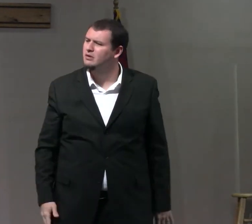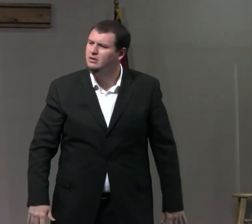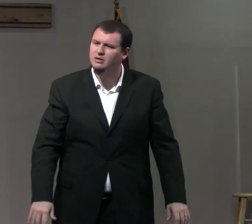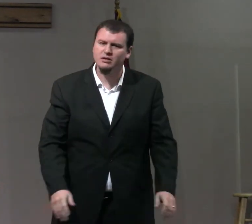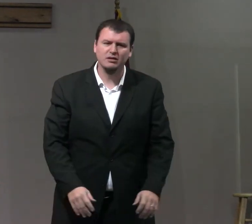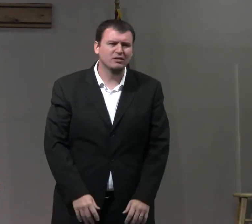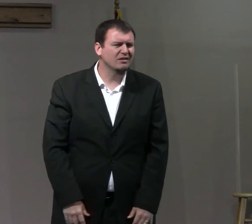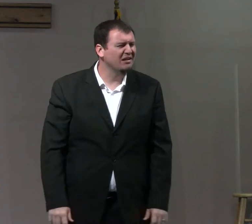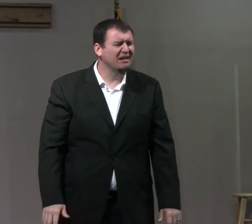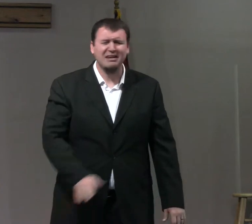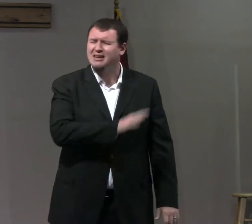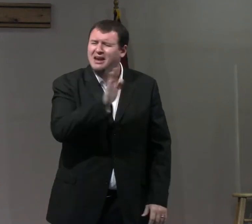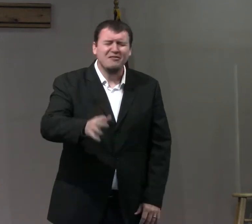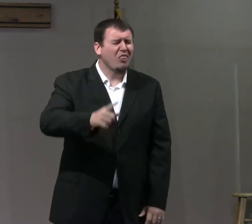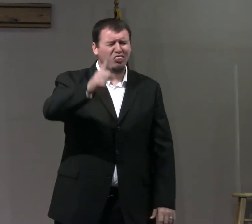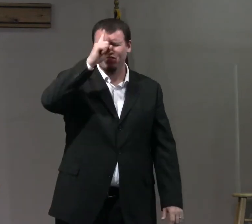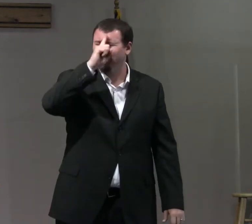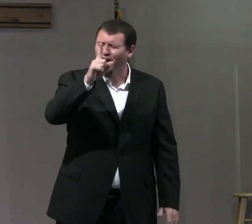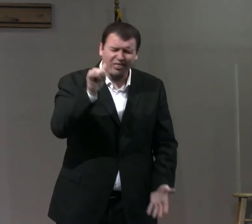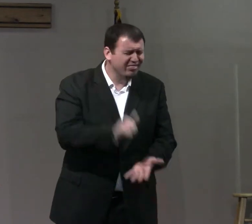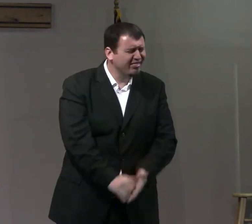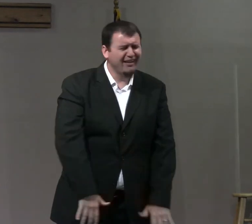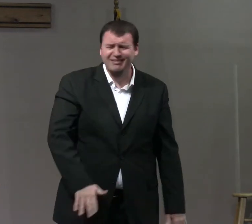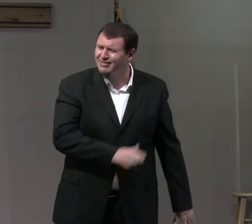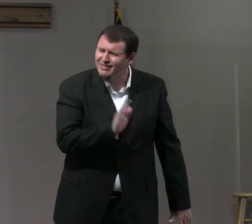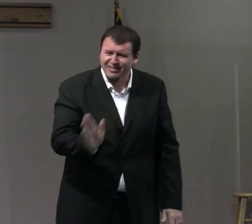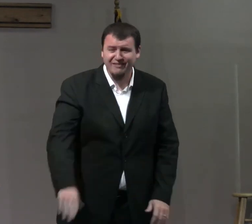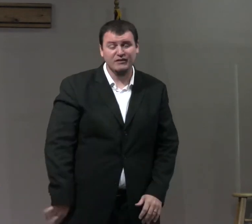that was not their dream. They never dreamed that these things would happen.